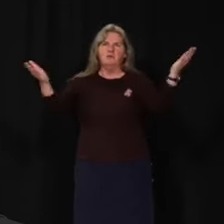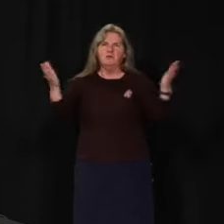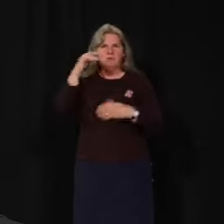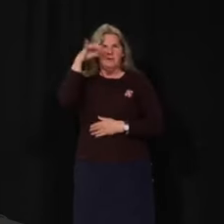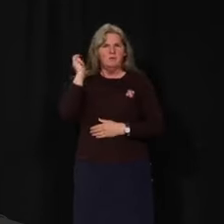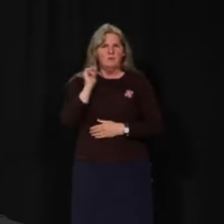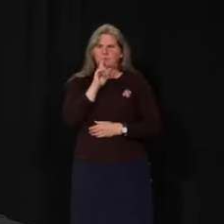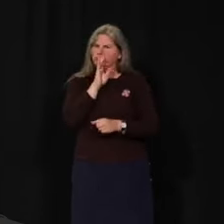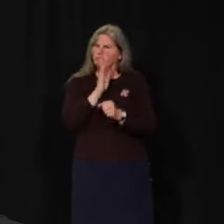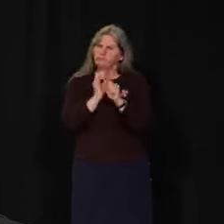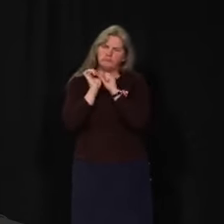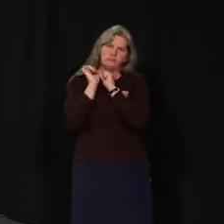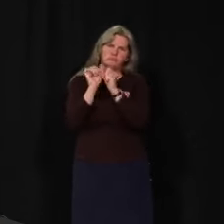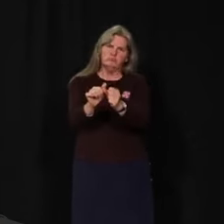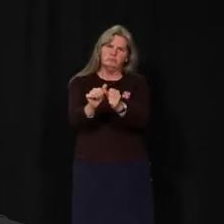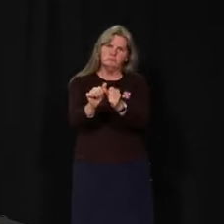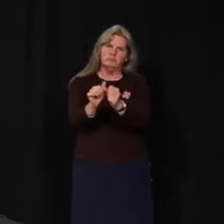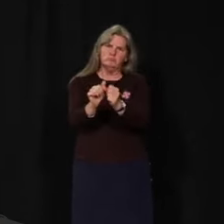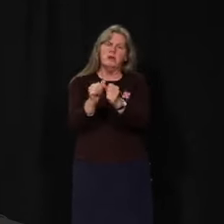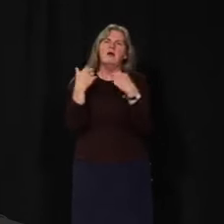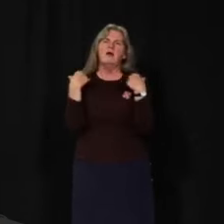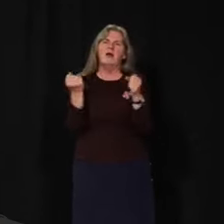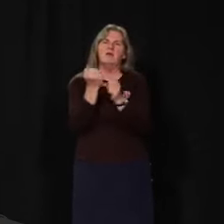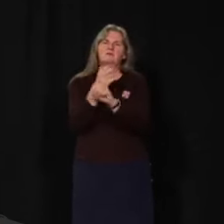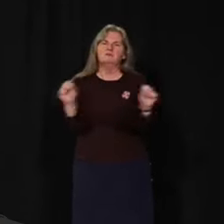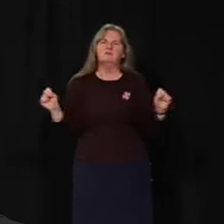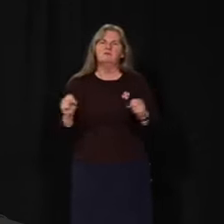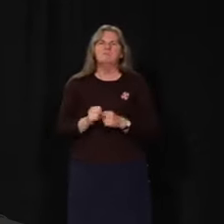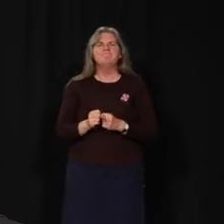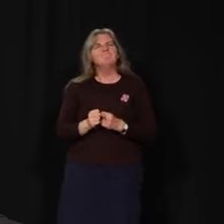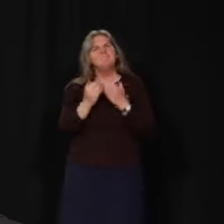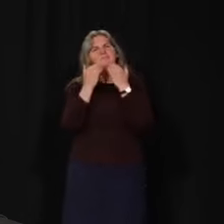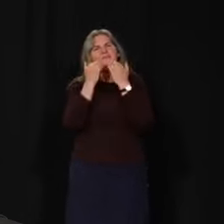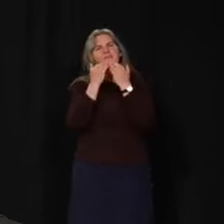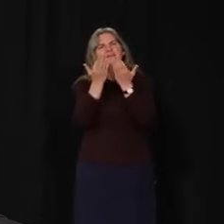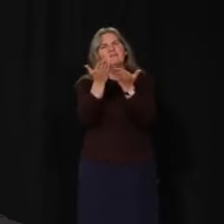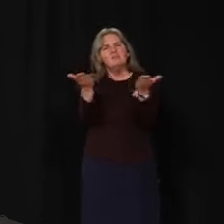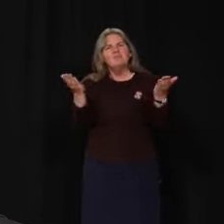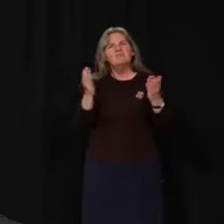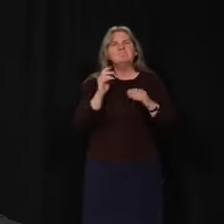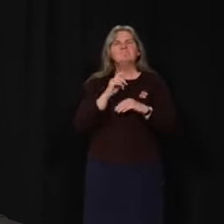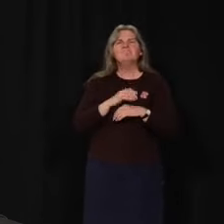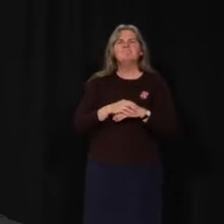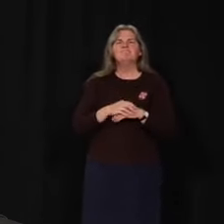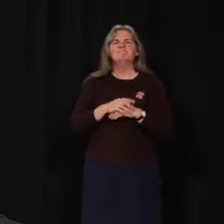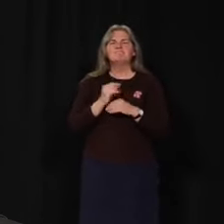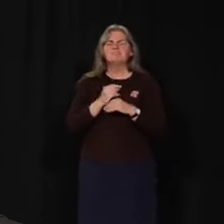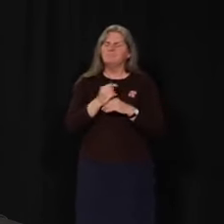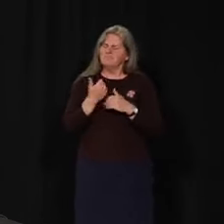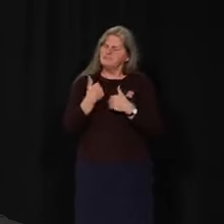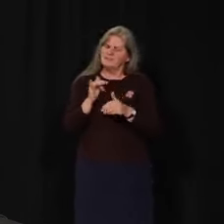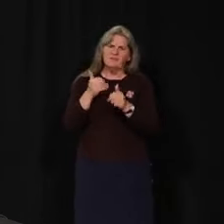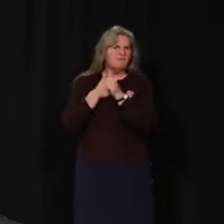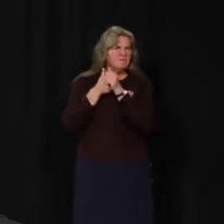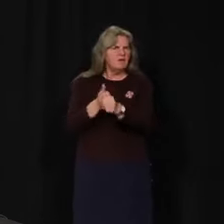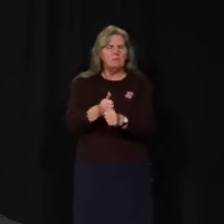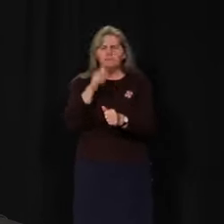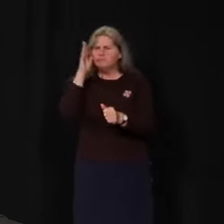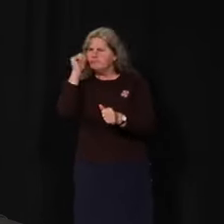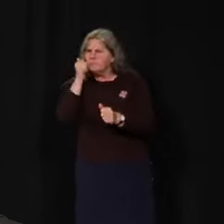commitment. I want to thank you for the time today. Please remain vigilant on your practicing of the Safe